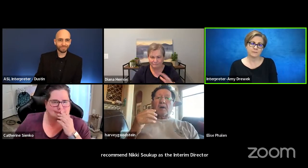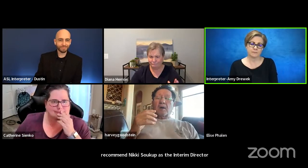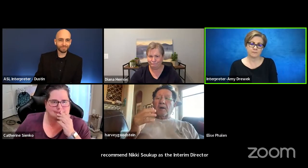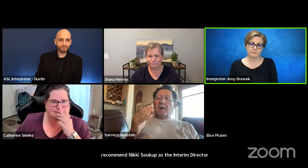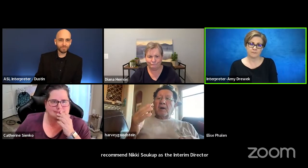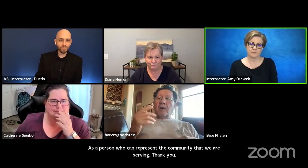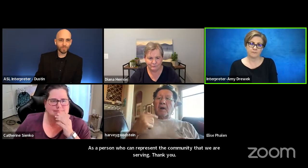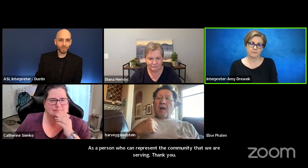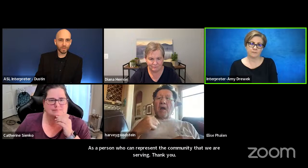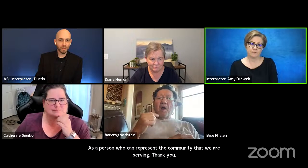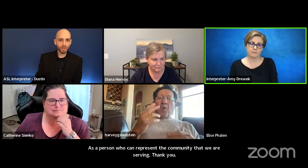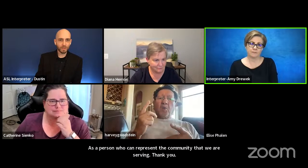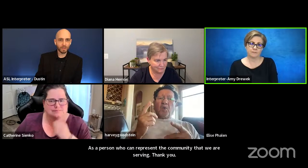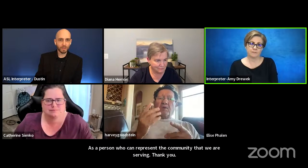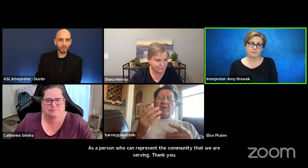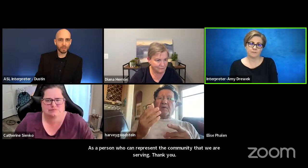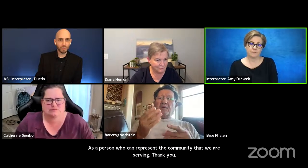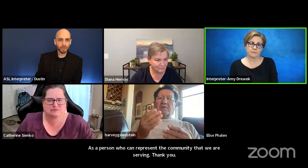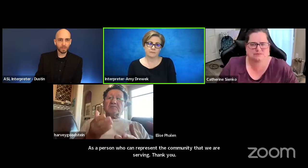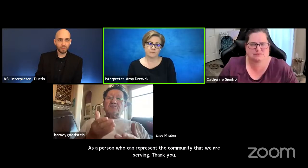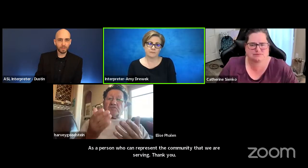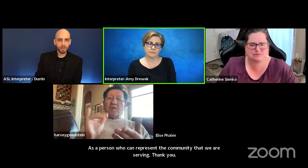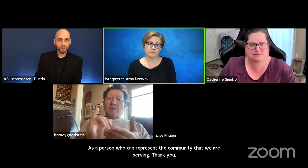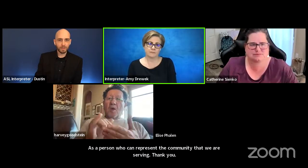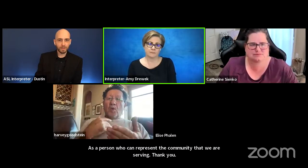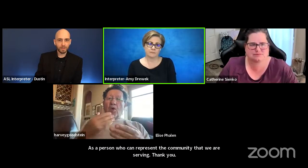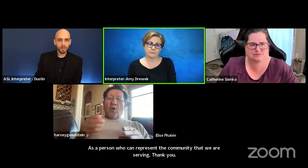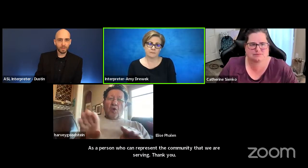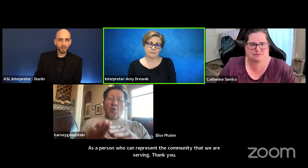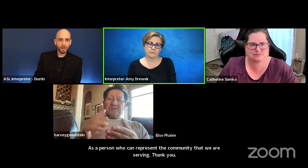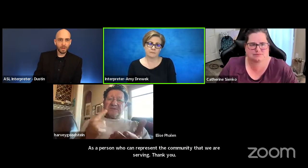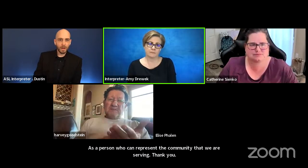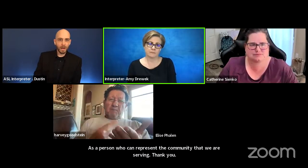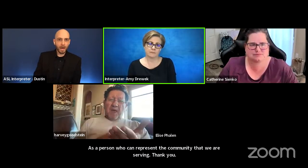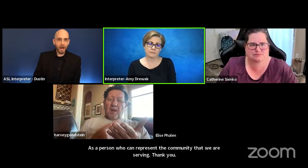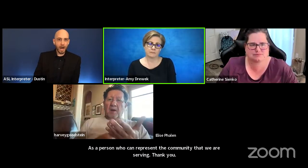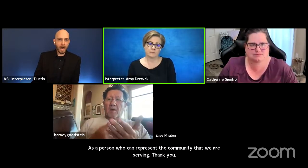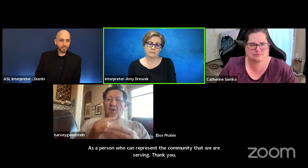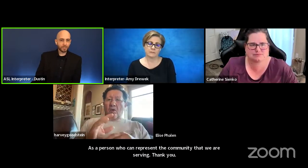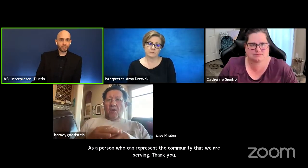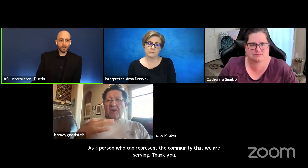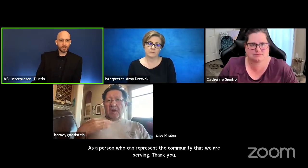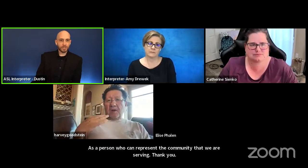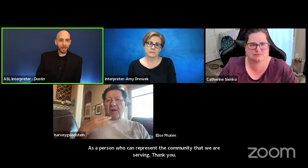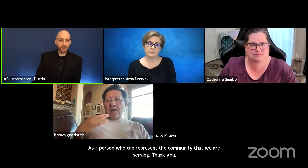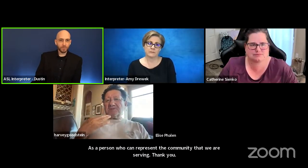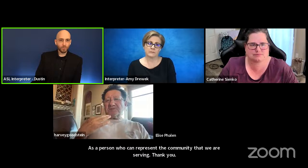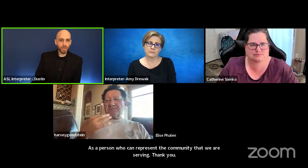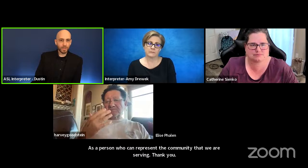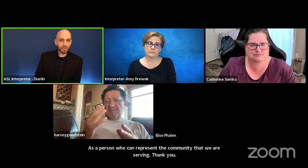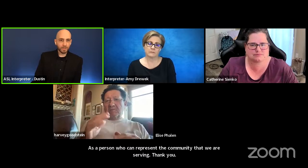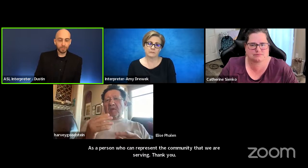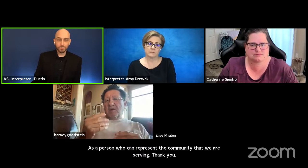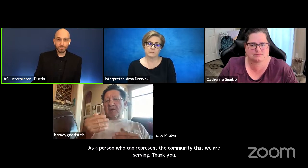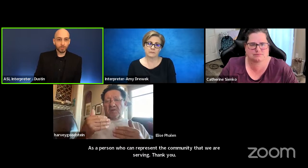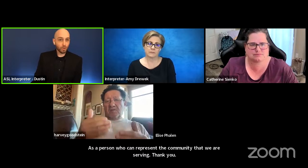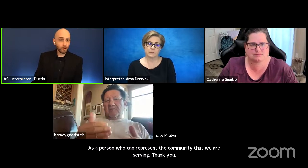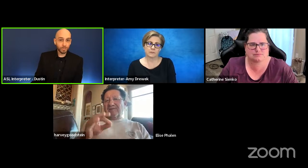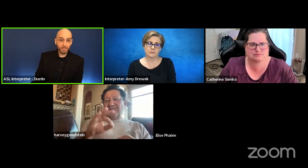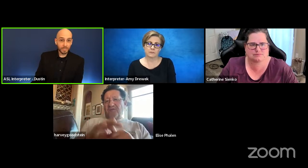great. I suggest that